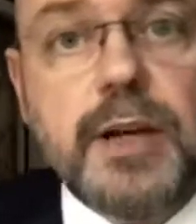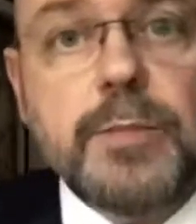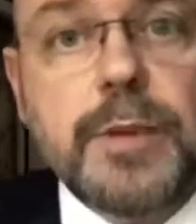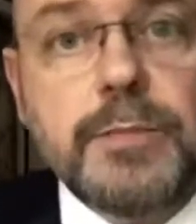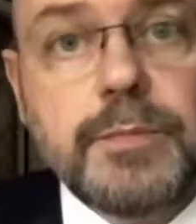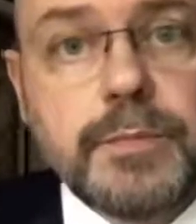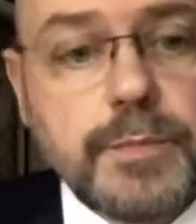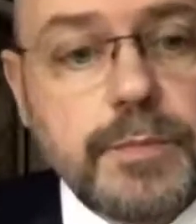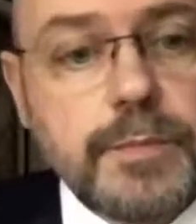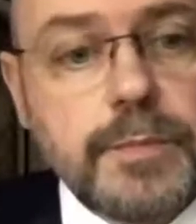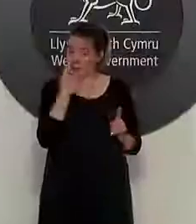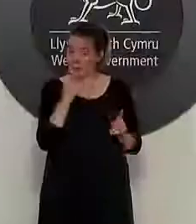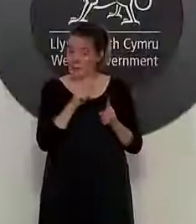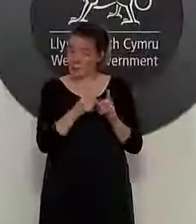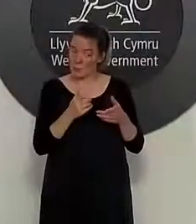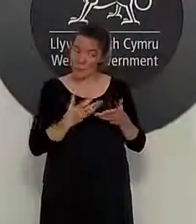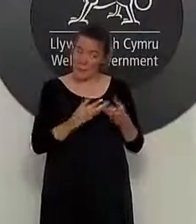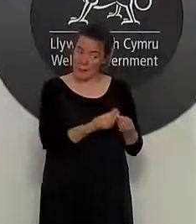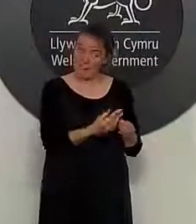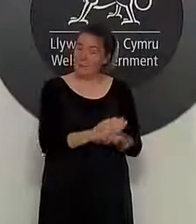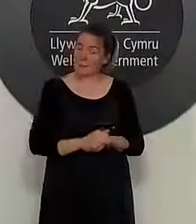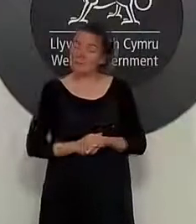you doing to help them?